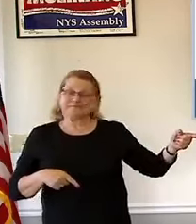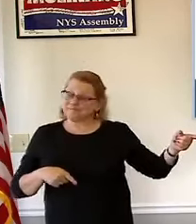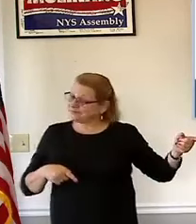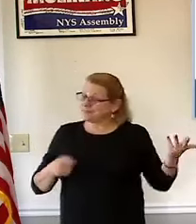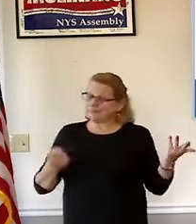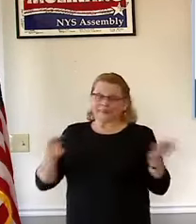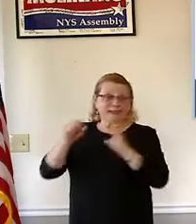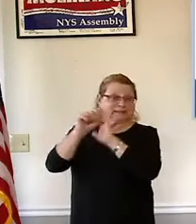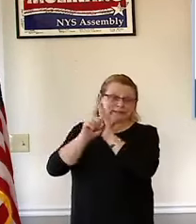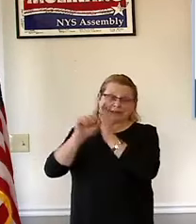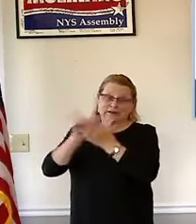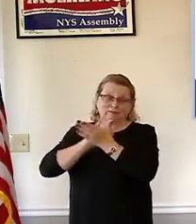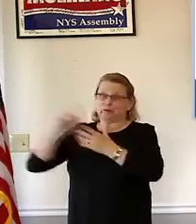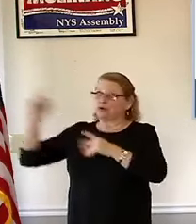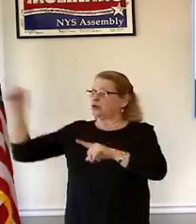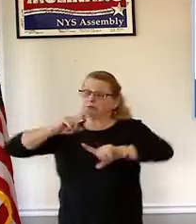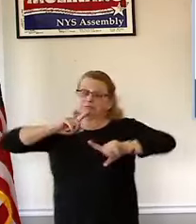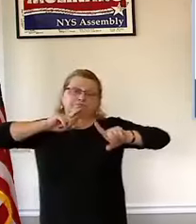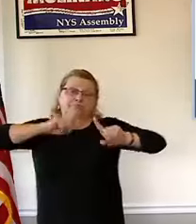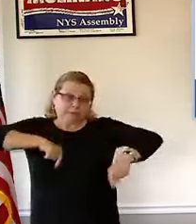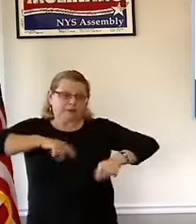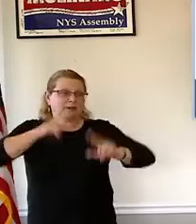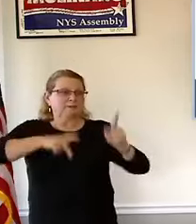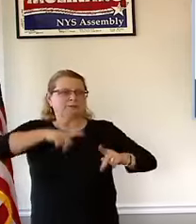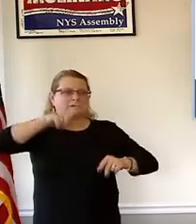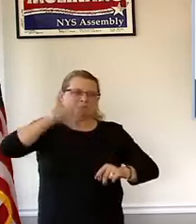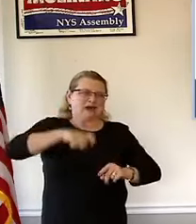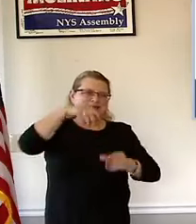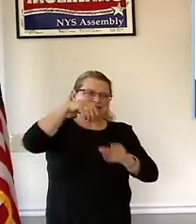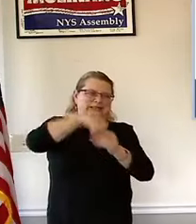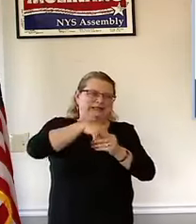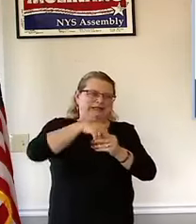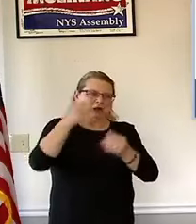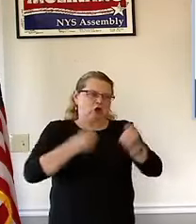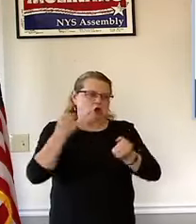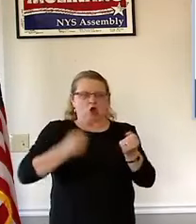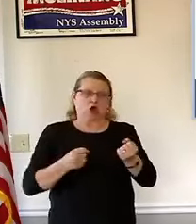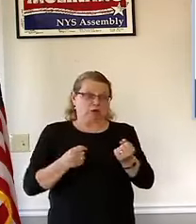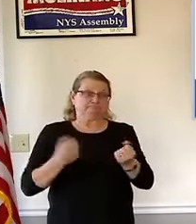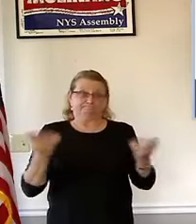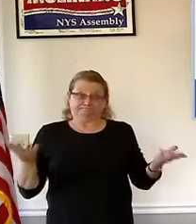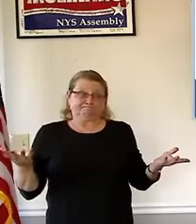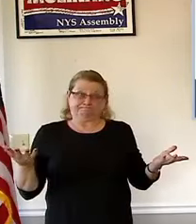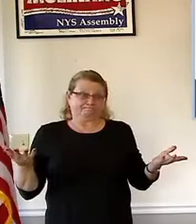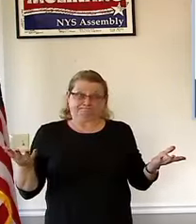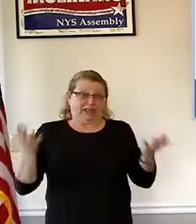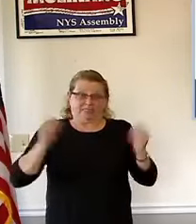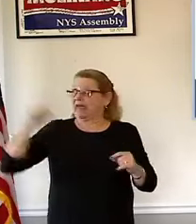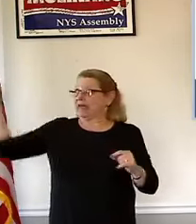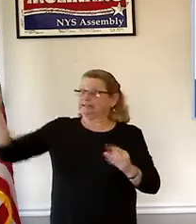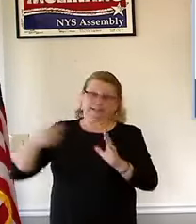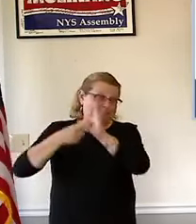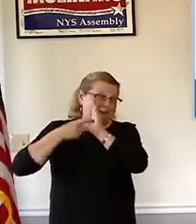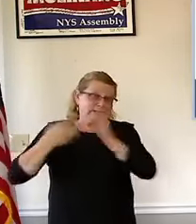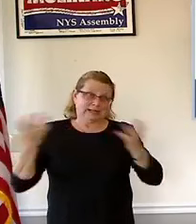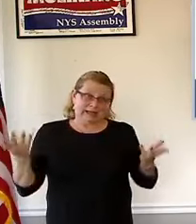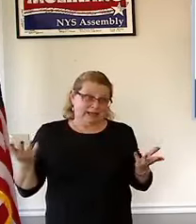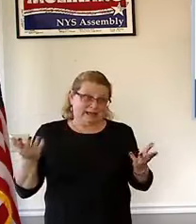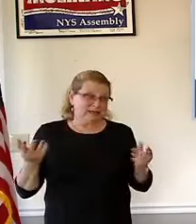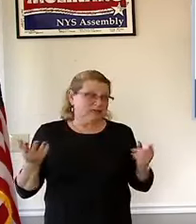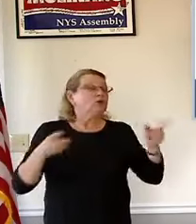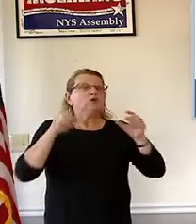remain, individuals remain in cars, except we have permitted and we've explained that you can